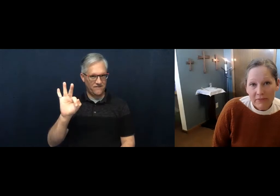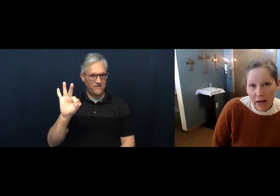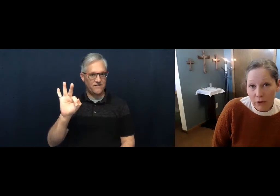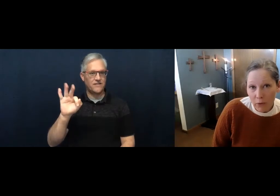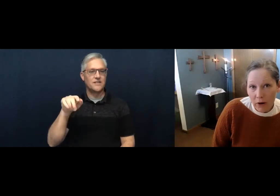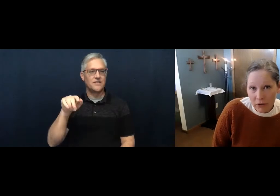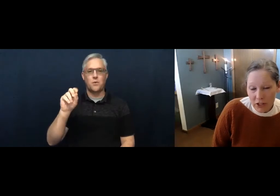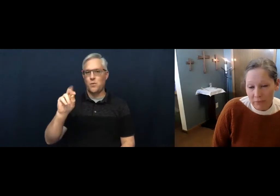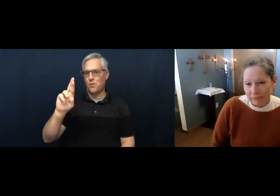www.breadoflifedeaf.org.